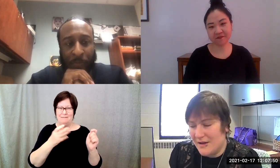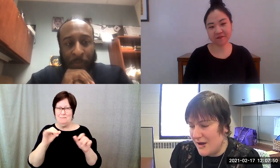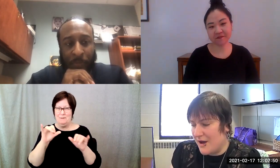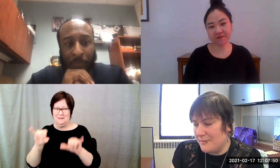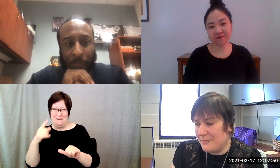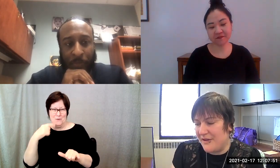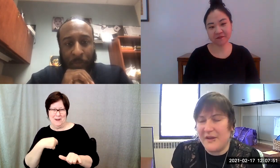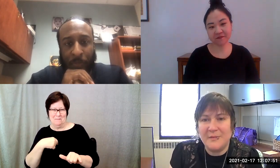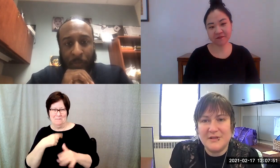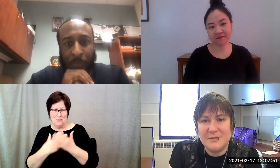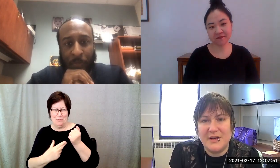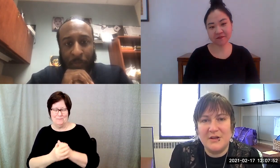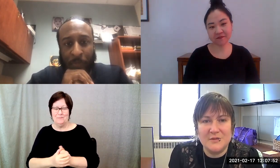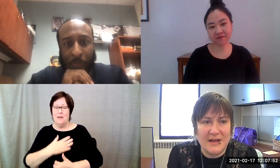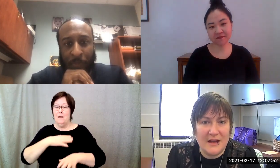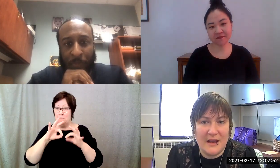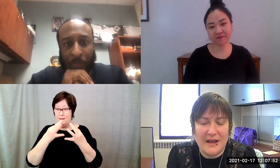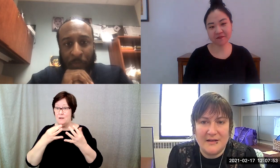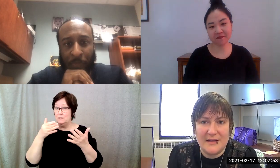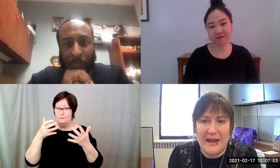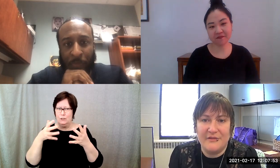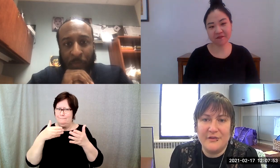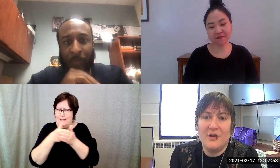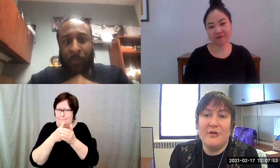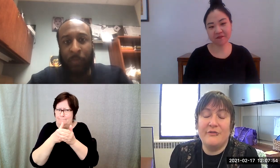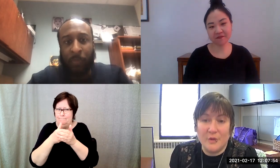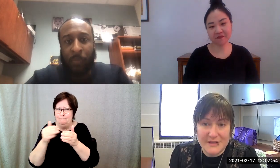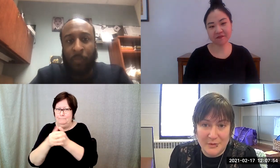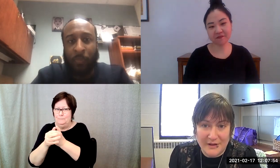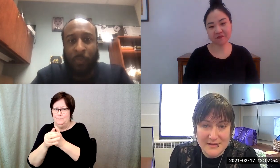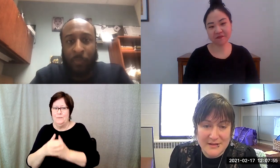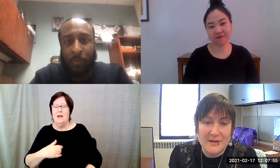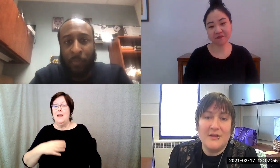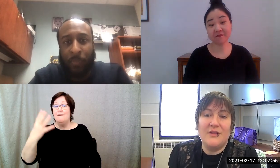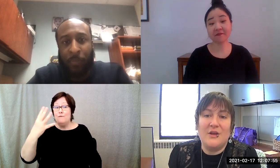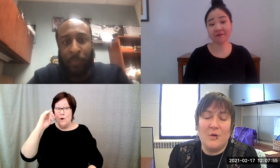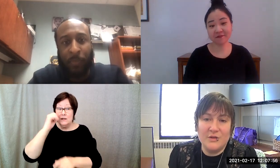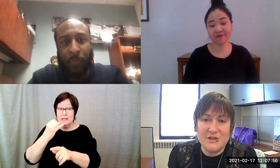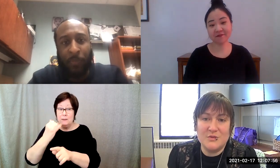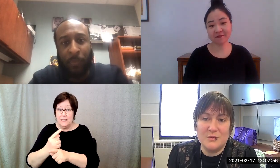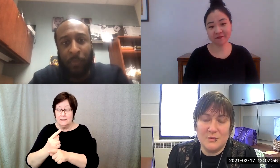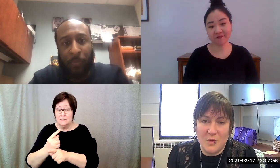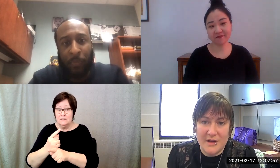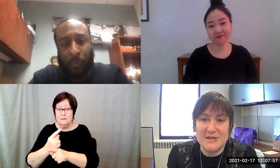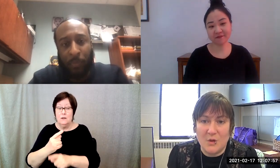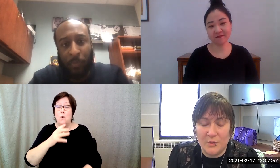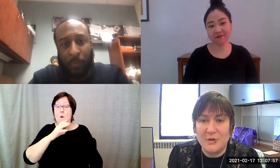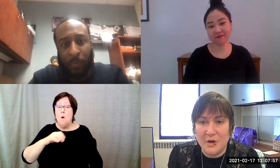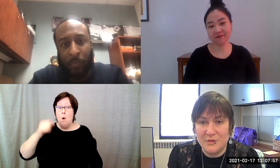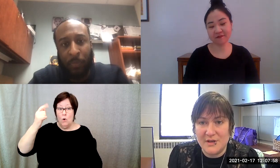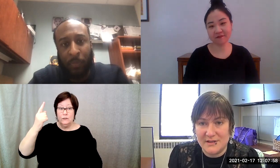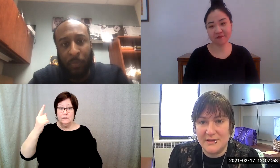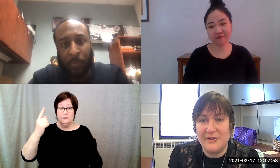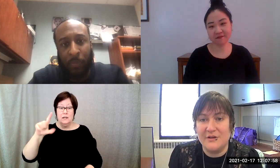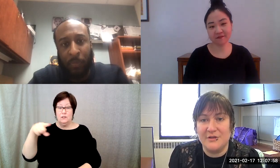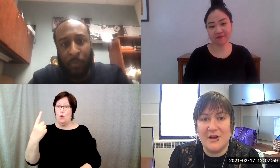me. My family is pretty close-knit, and I have 4 siblings. The oldest one is the only